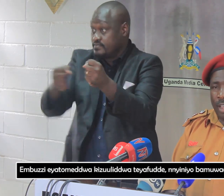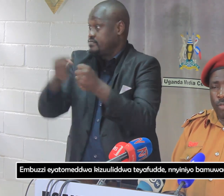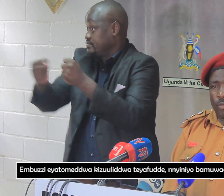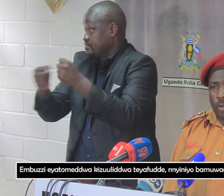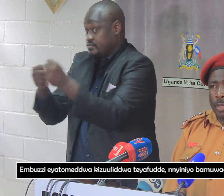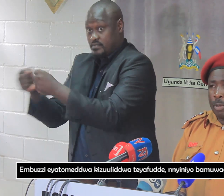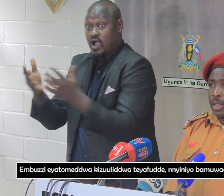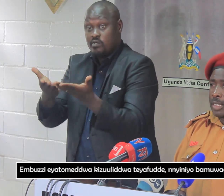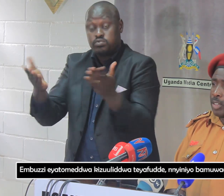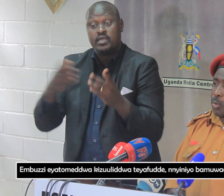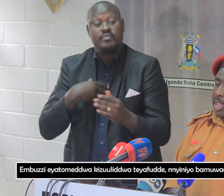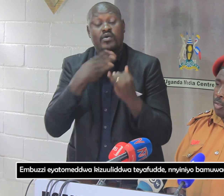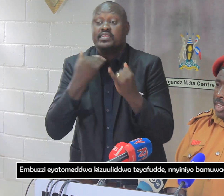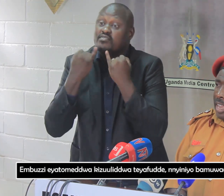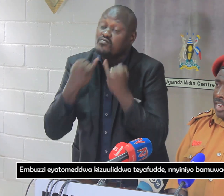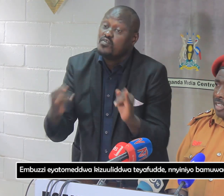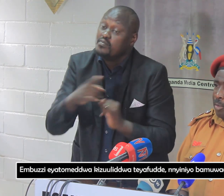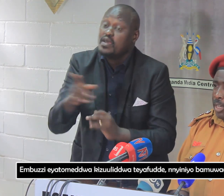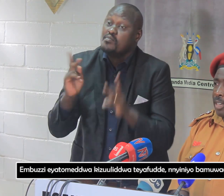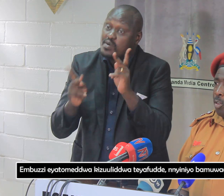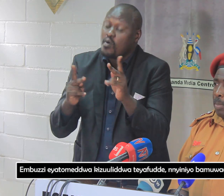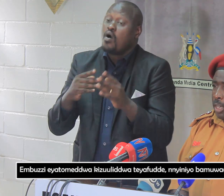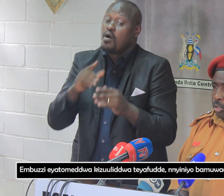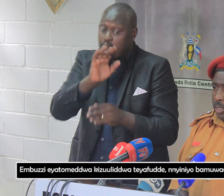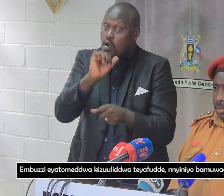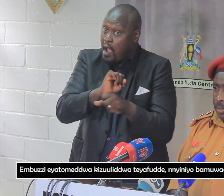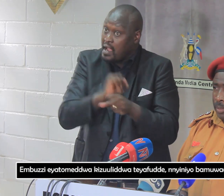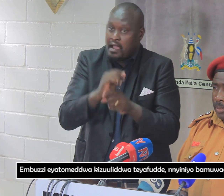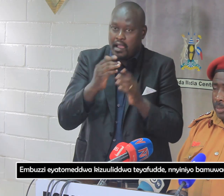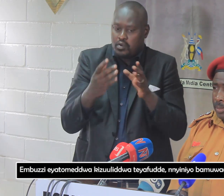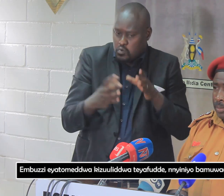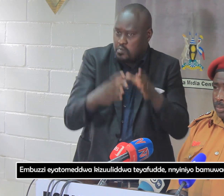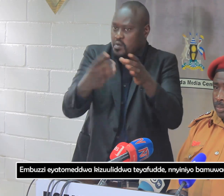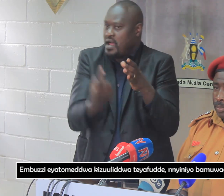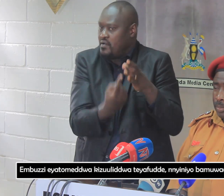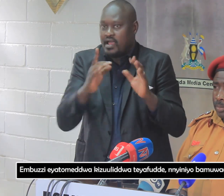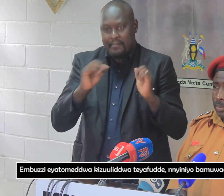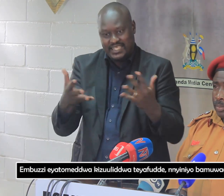What I have to inform the public is that we are doing an integrated operation.